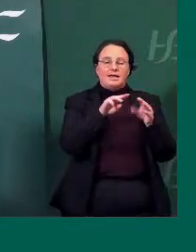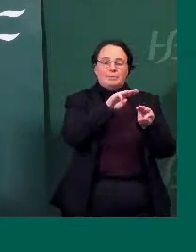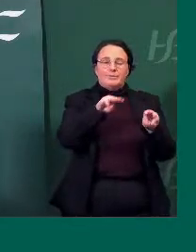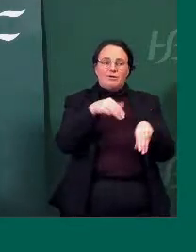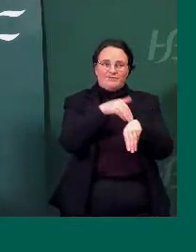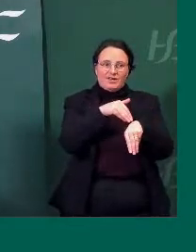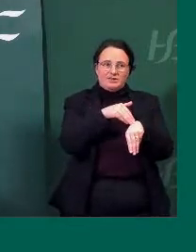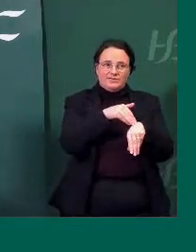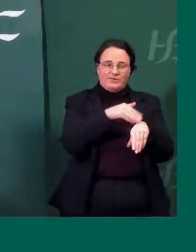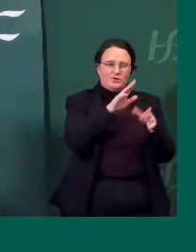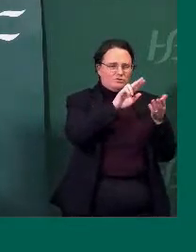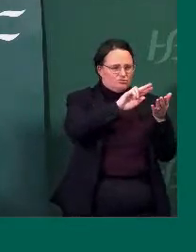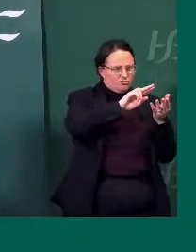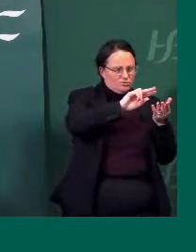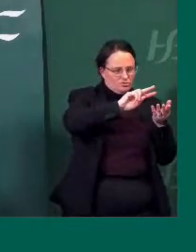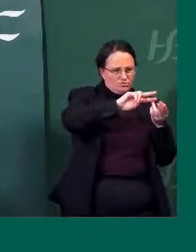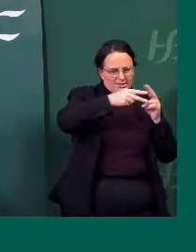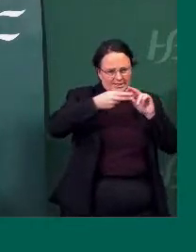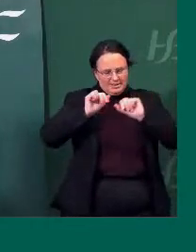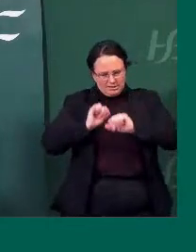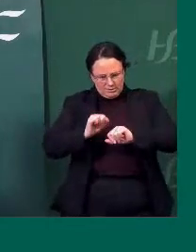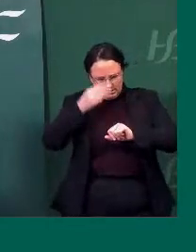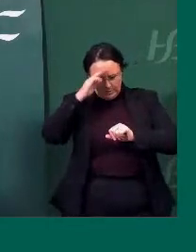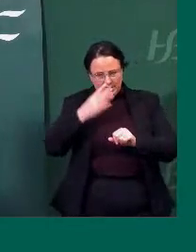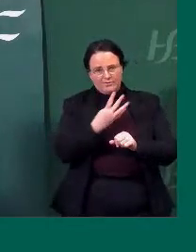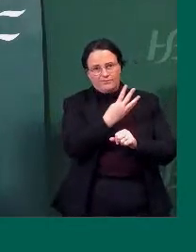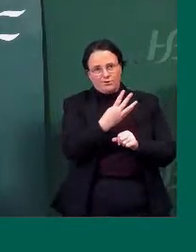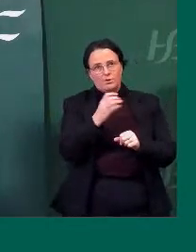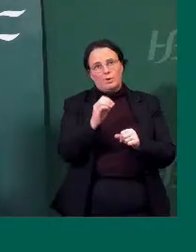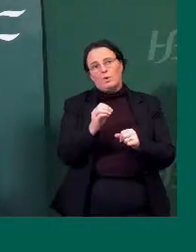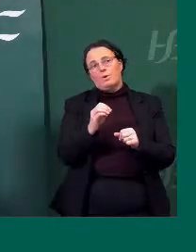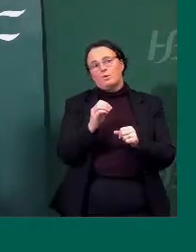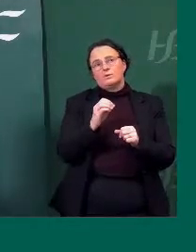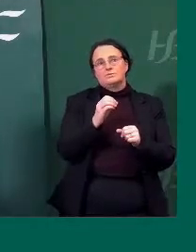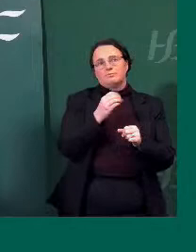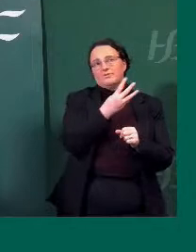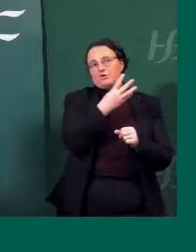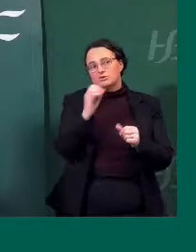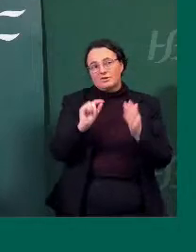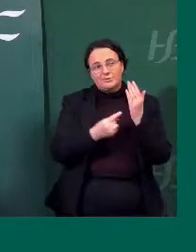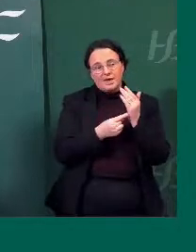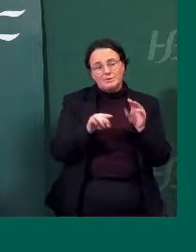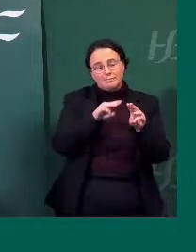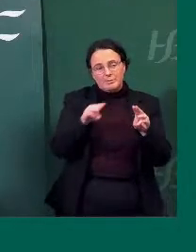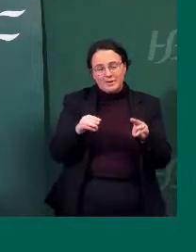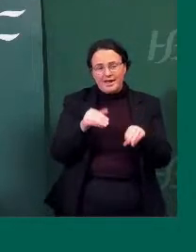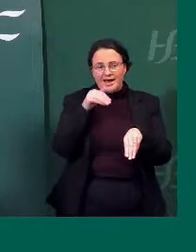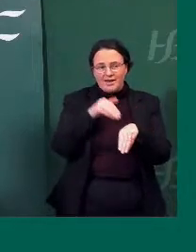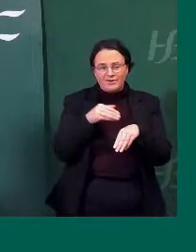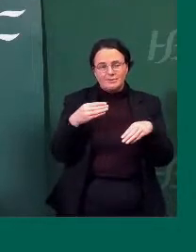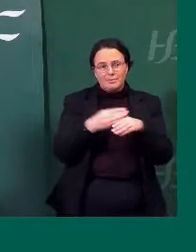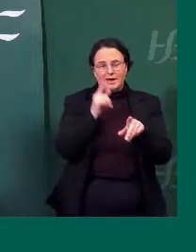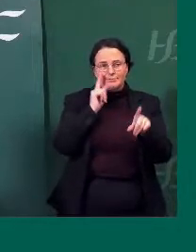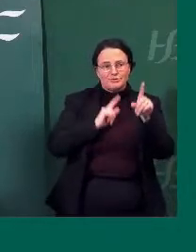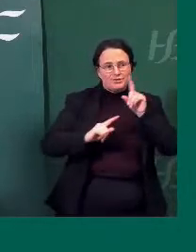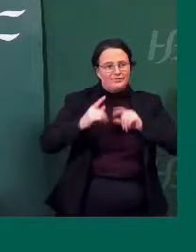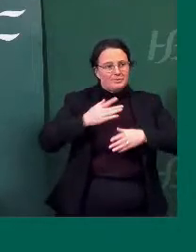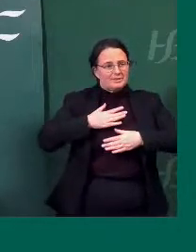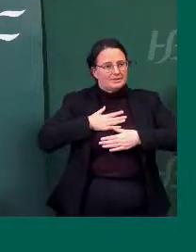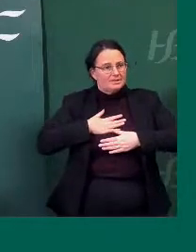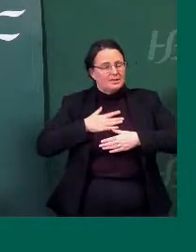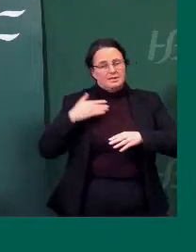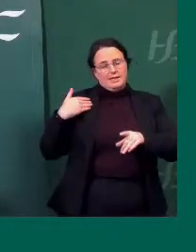look at that in Ireland, that equates to over 400,000 people potentially impacted by bereavement in Ireland in the last 18